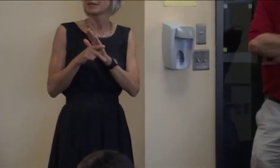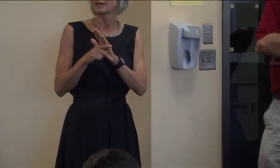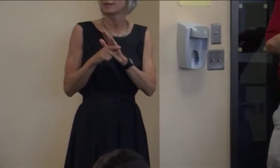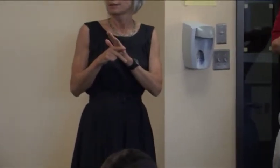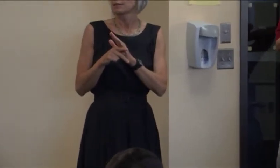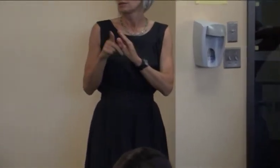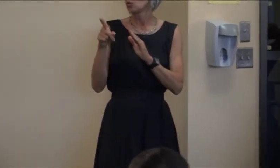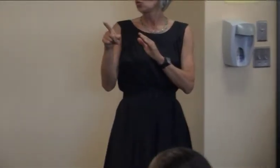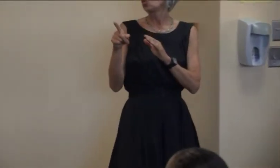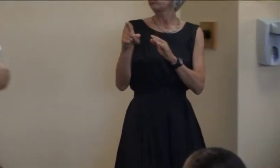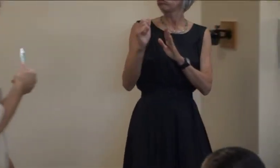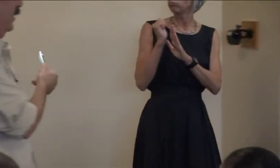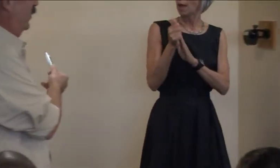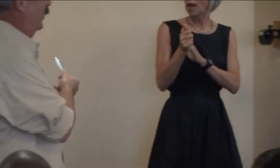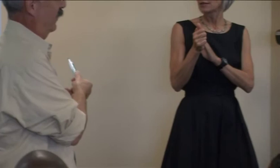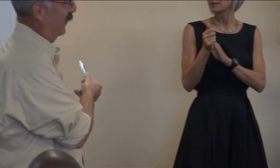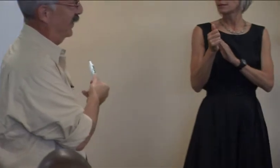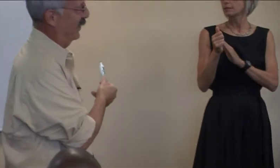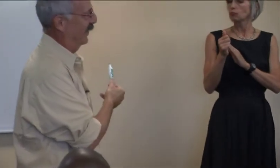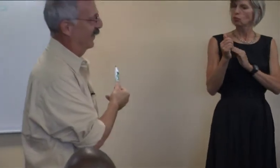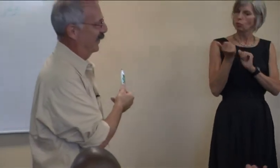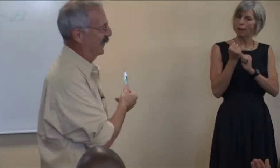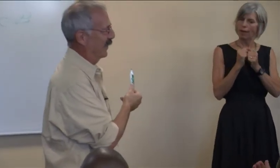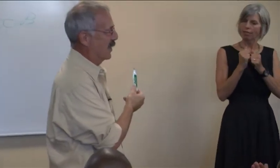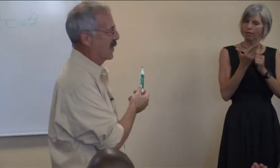$400 billion wealth budget.